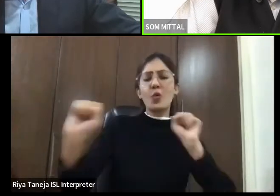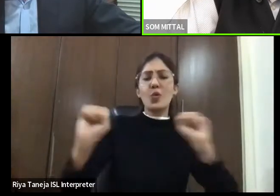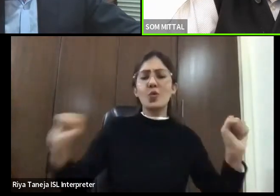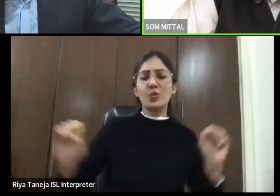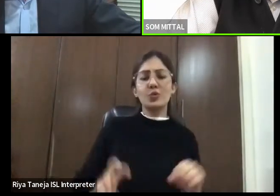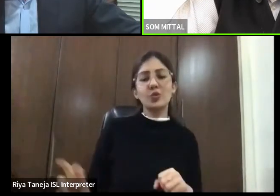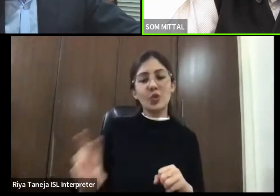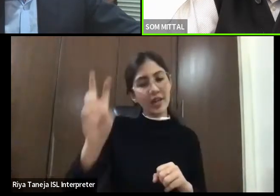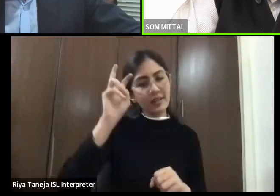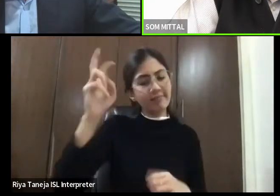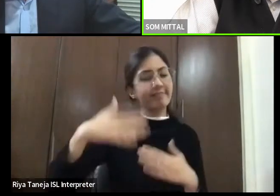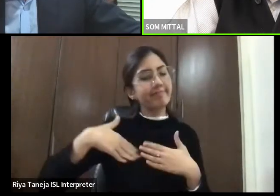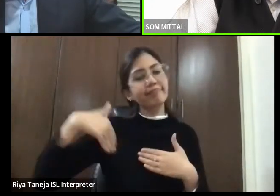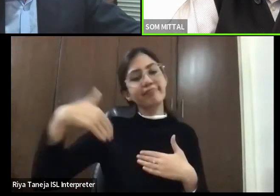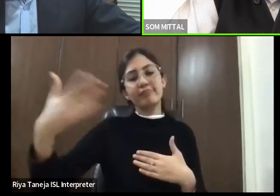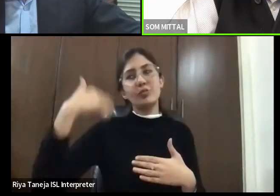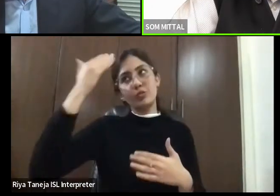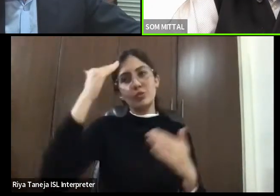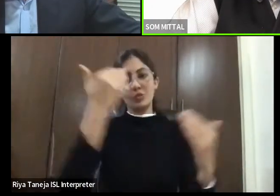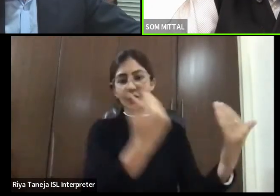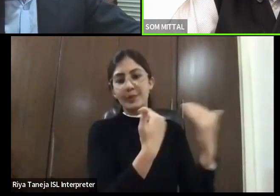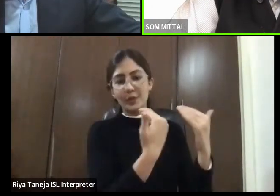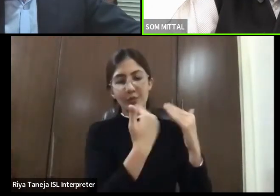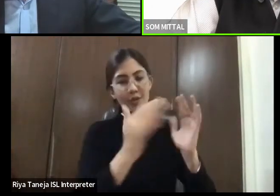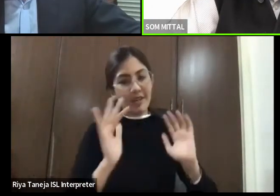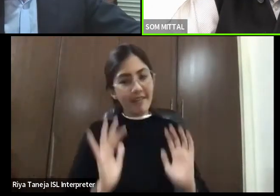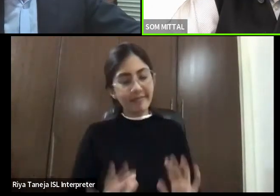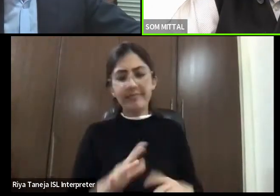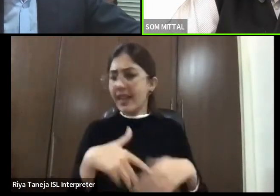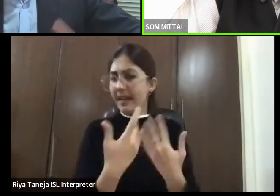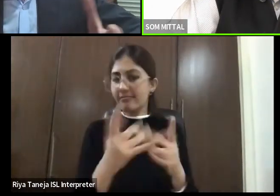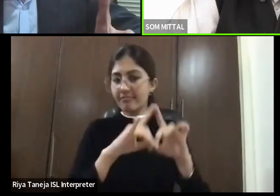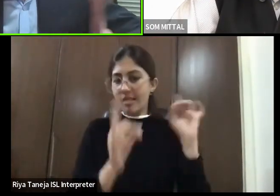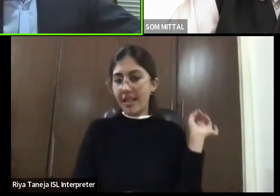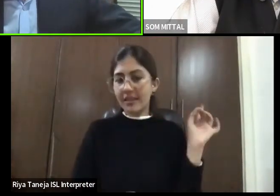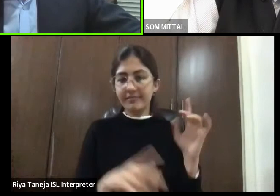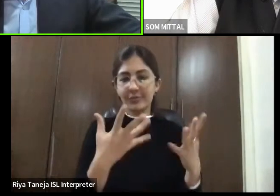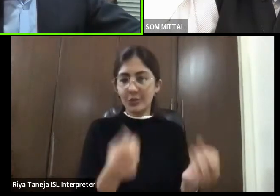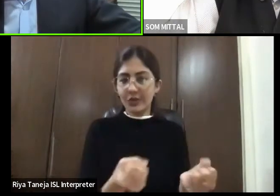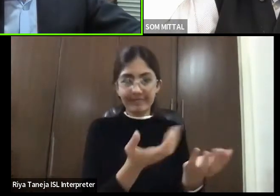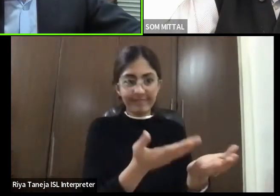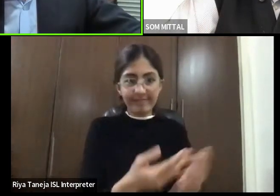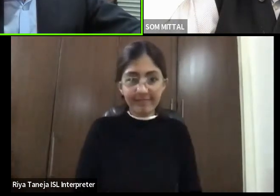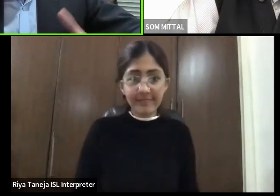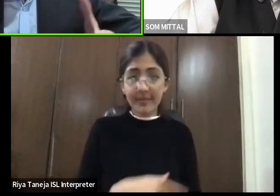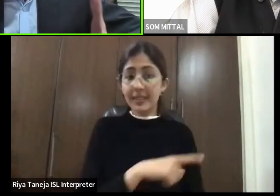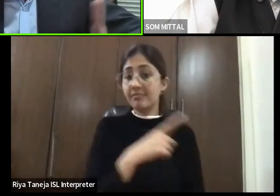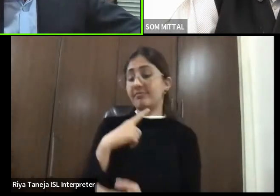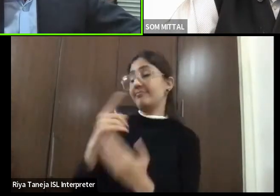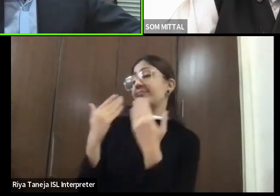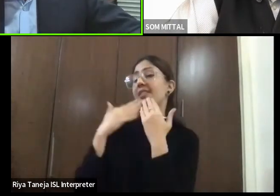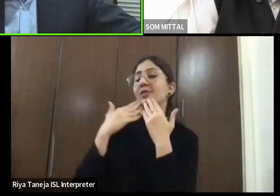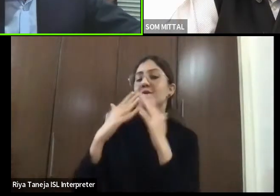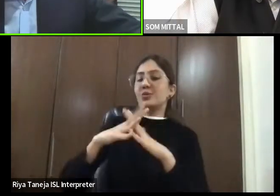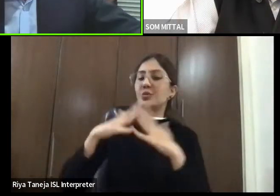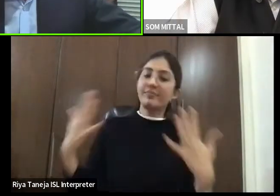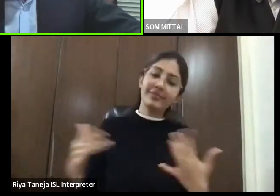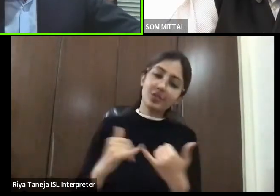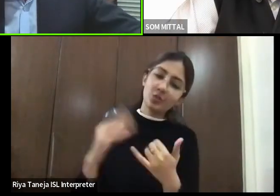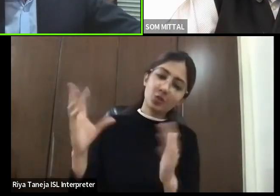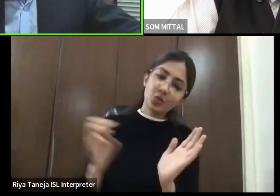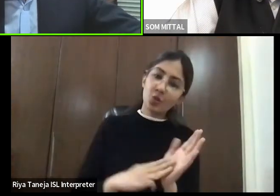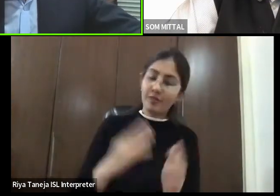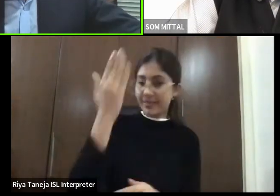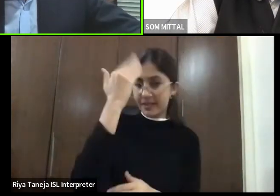going. And we know we have supporters like you. Any last words, Rishad, to us? Thank you. Thank you for having me, Som, and congratulations to all